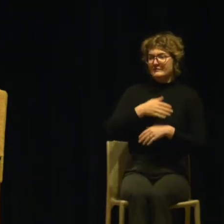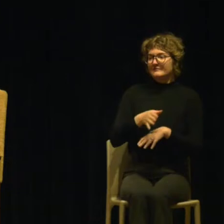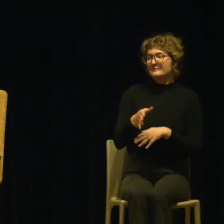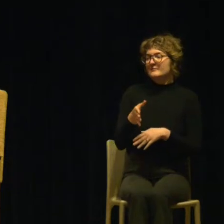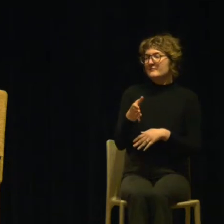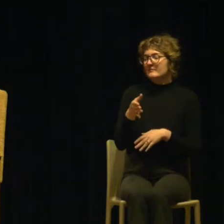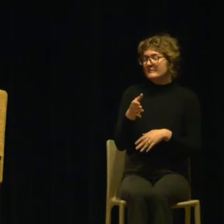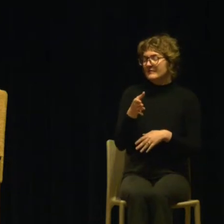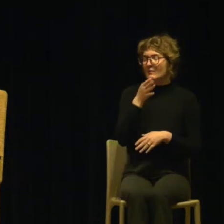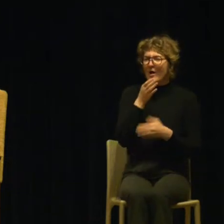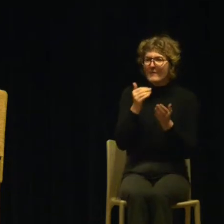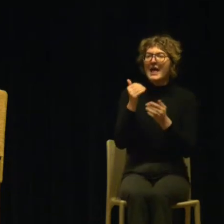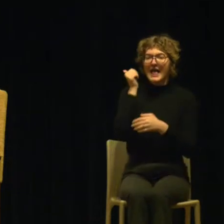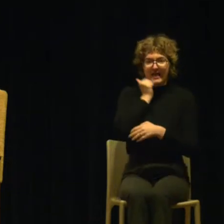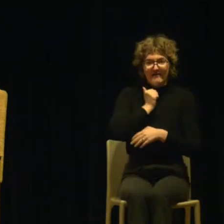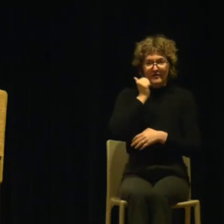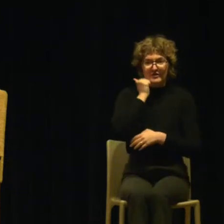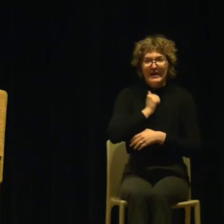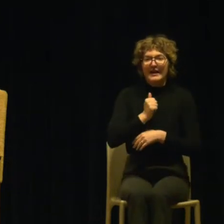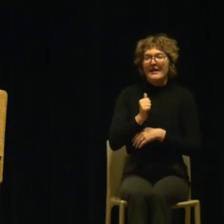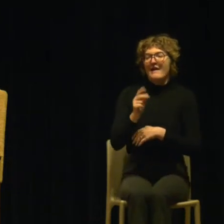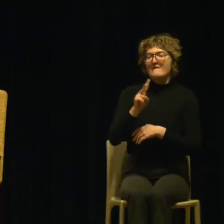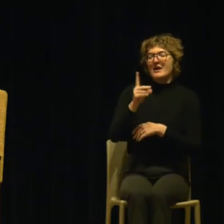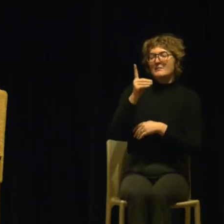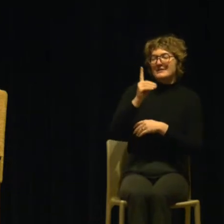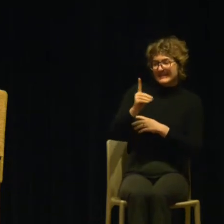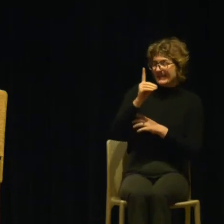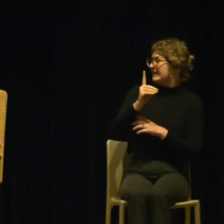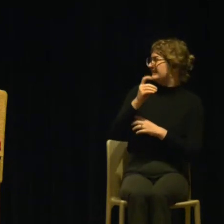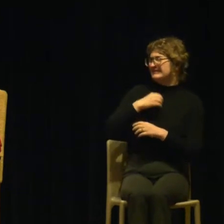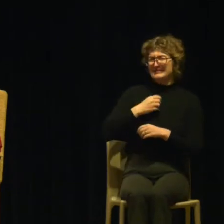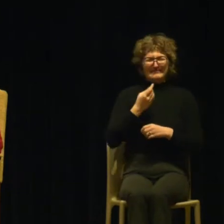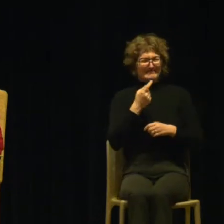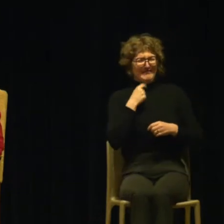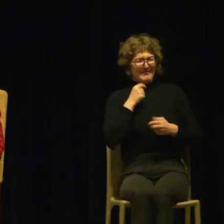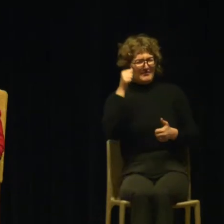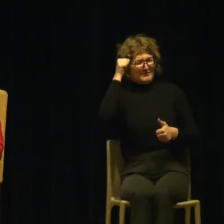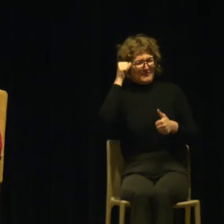of cod liver oil. It's vitamin D. It's making me sick. My face is set up right now.